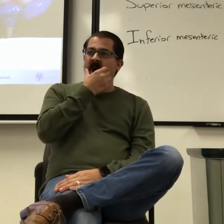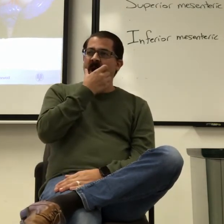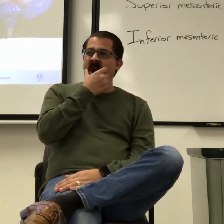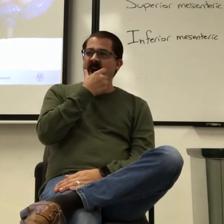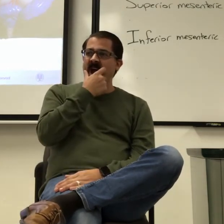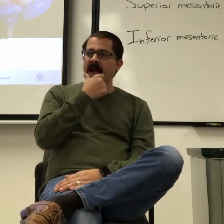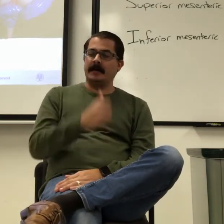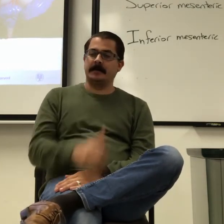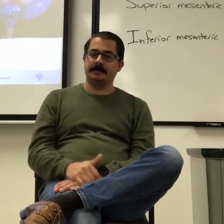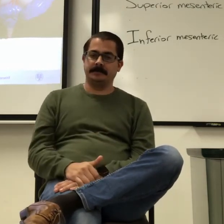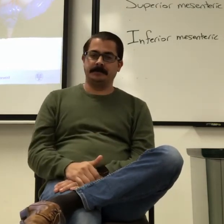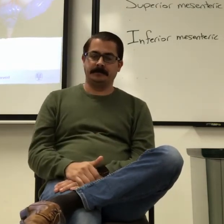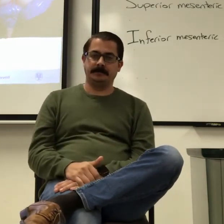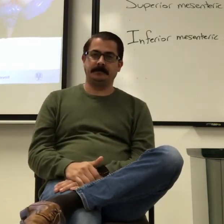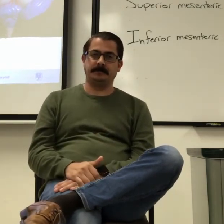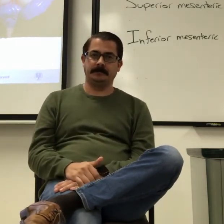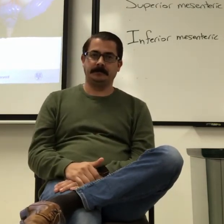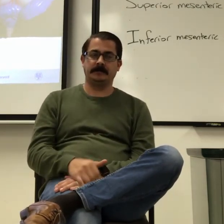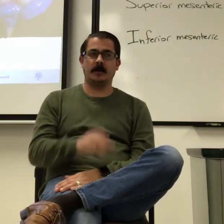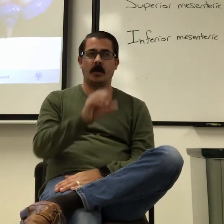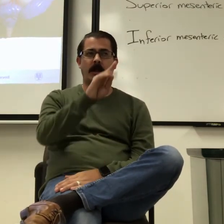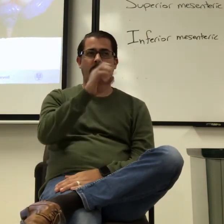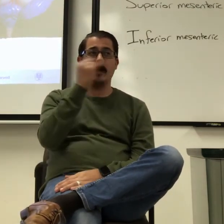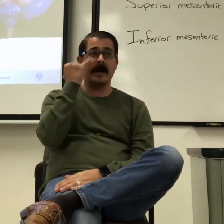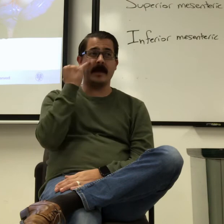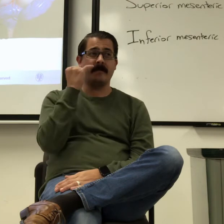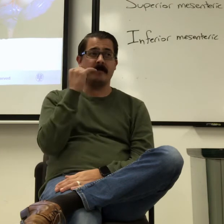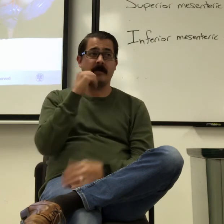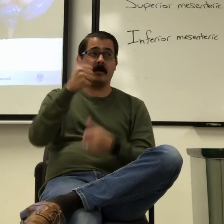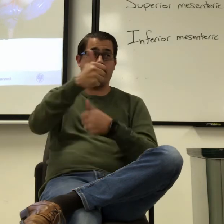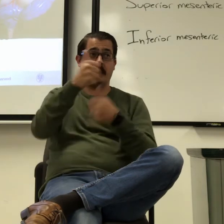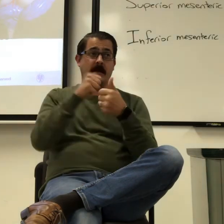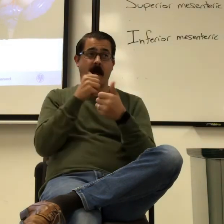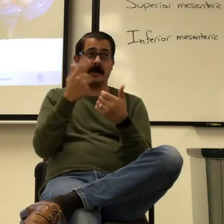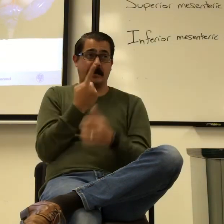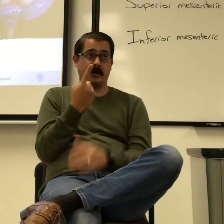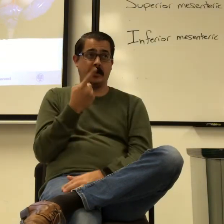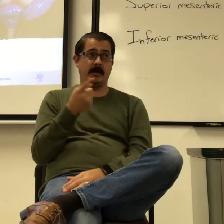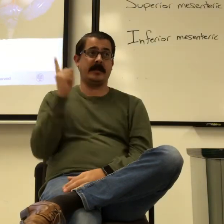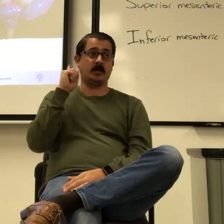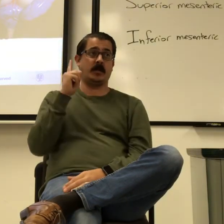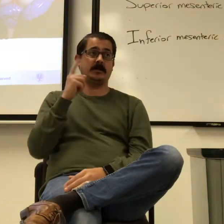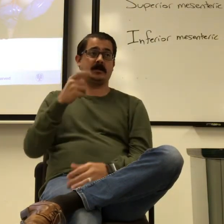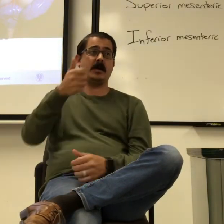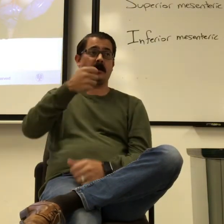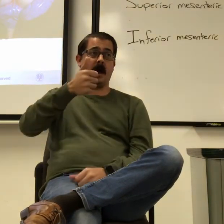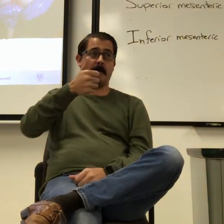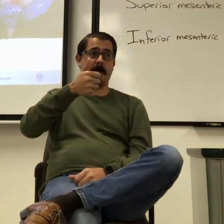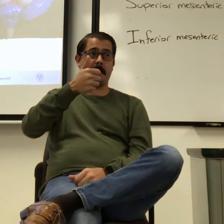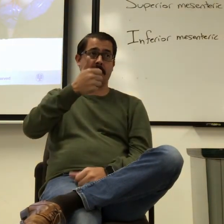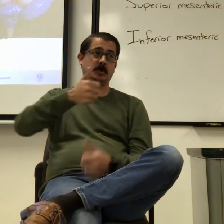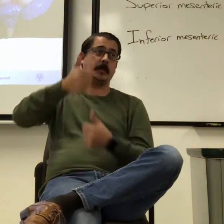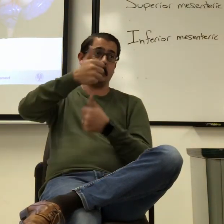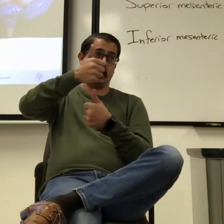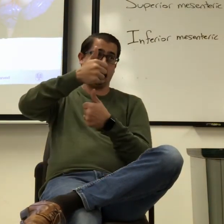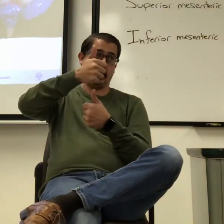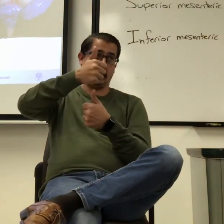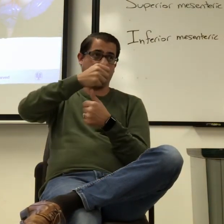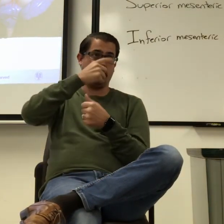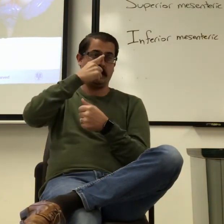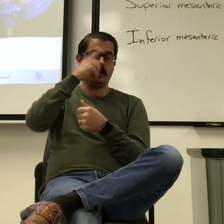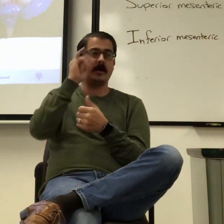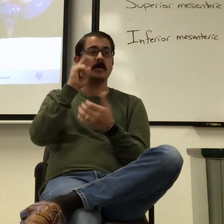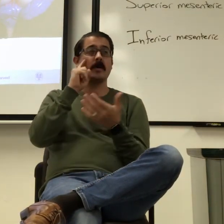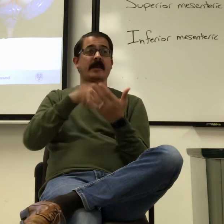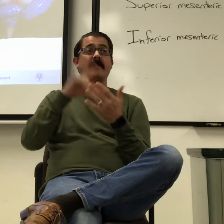So again, what are the clues if it's not labeled? Well, that one's on top, so it must be superior. Also,